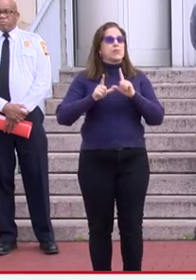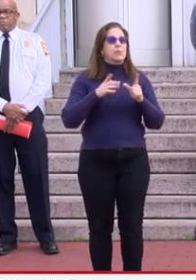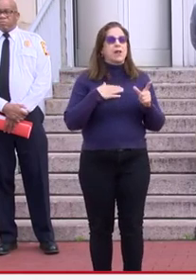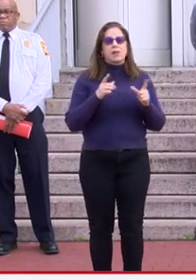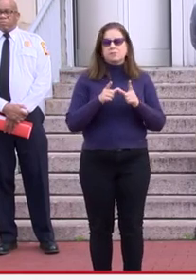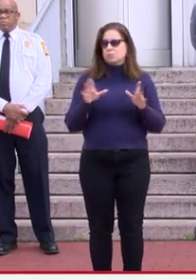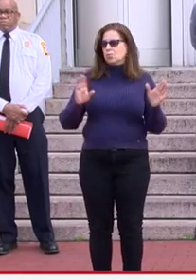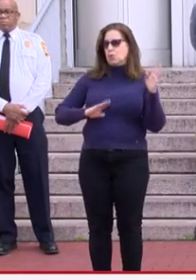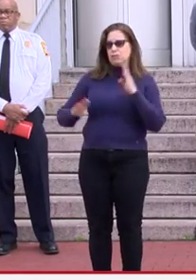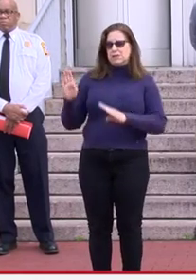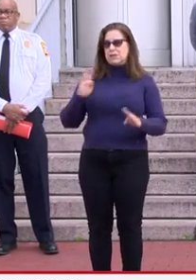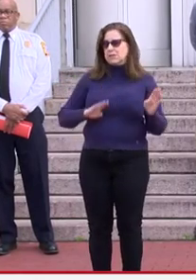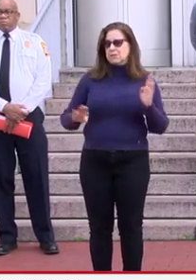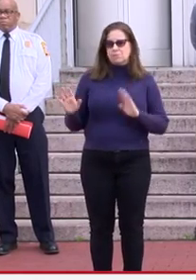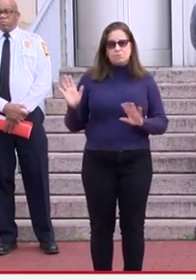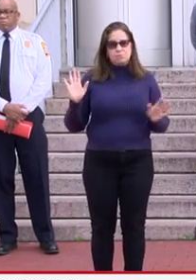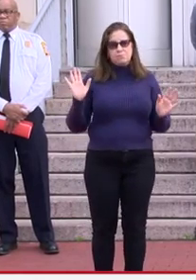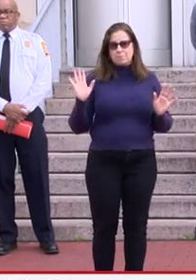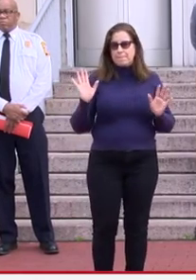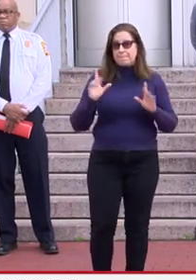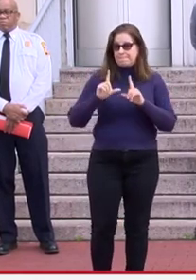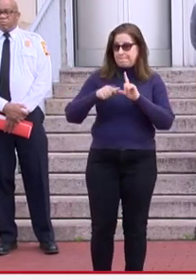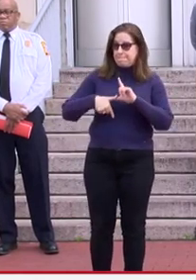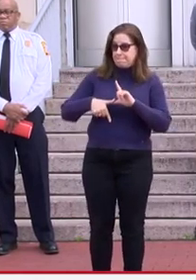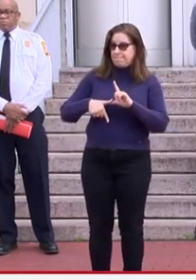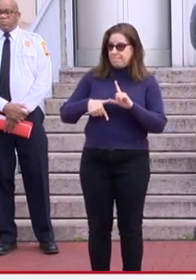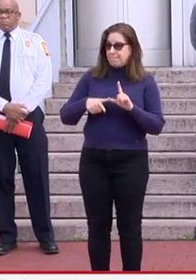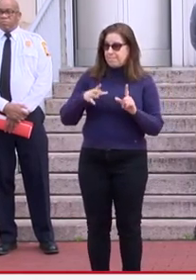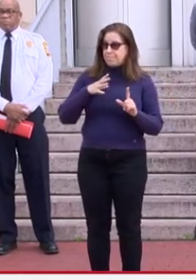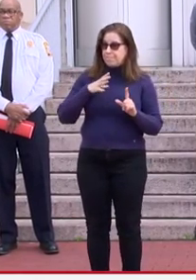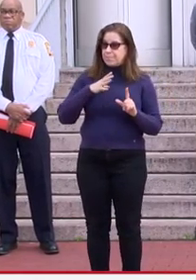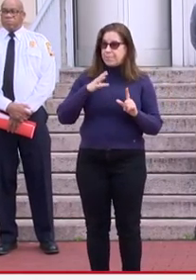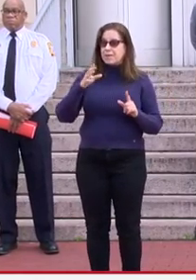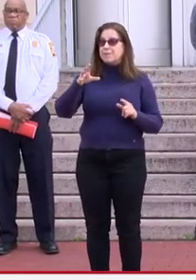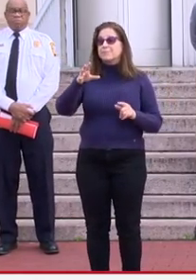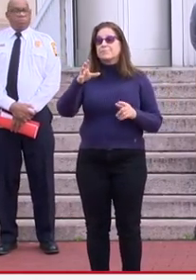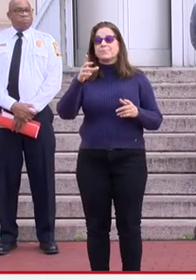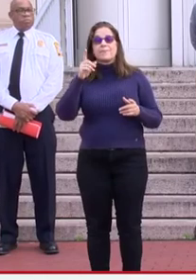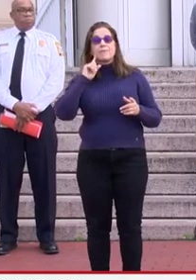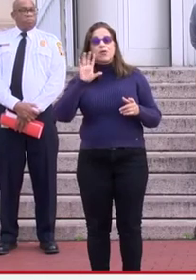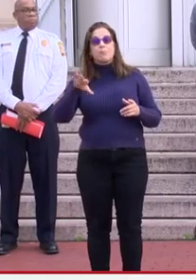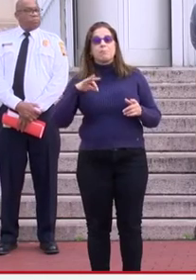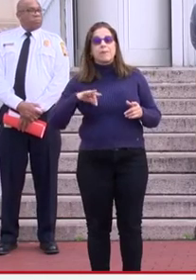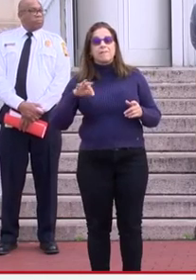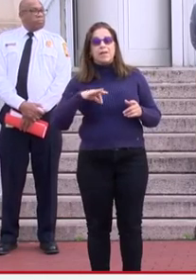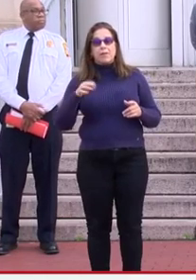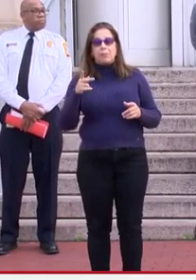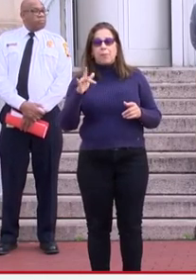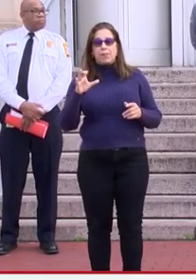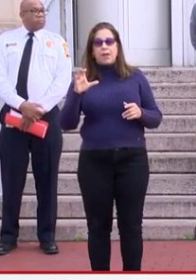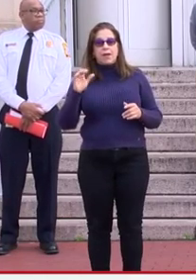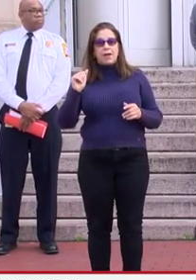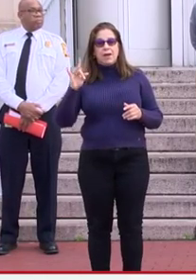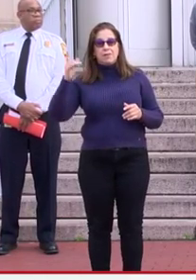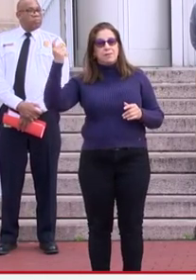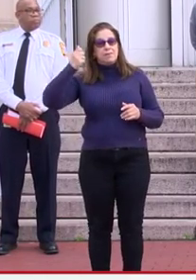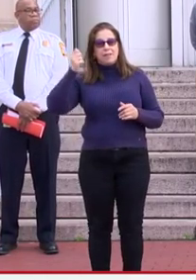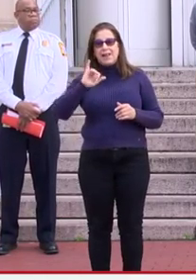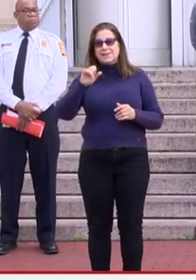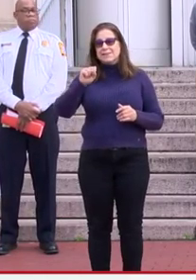expiration dates related to public benefits like SNAP and TANF. So if